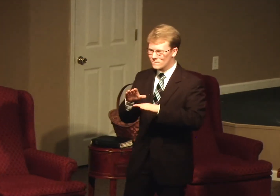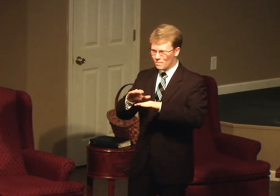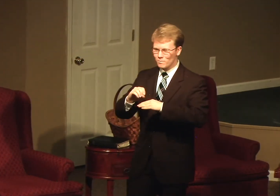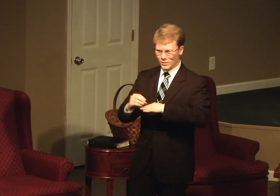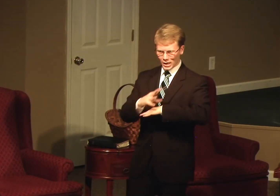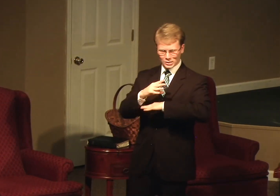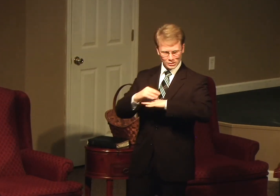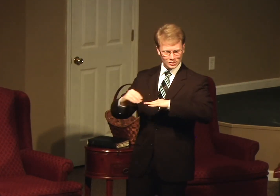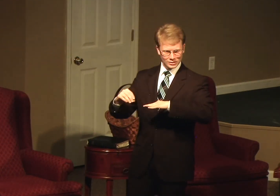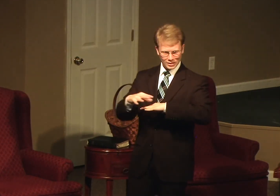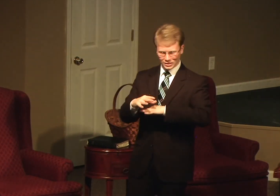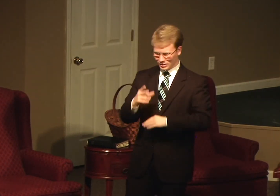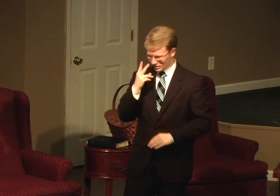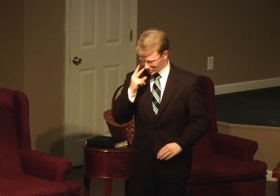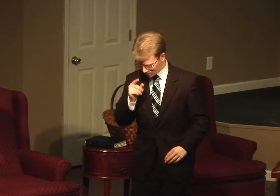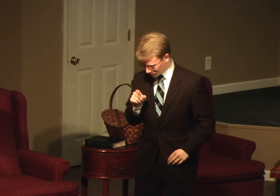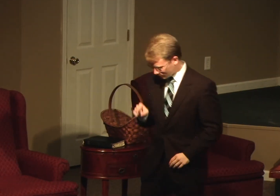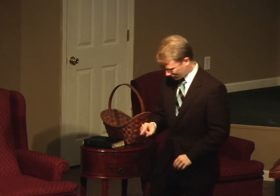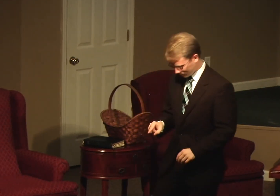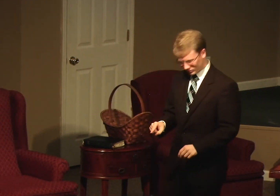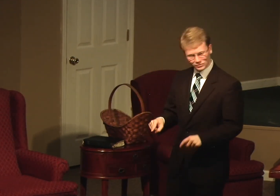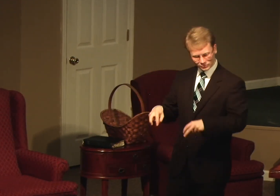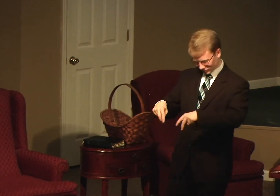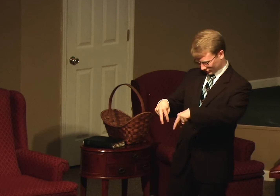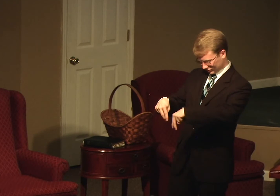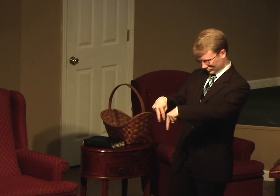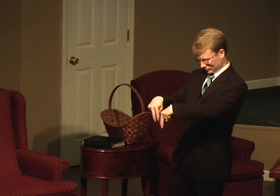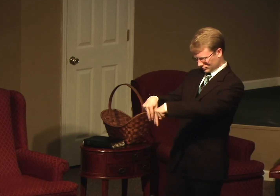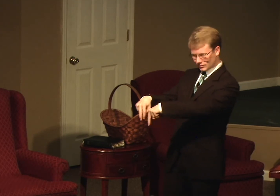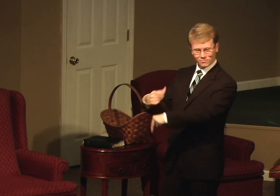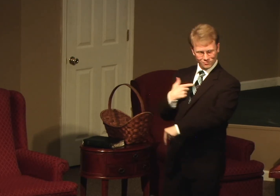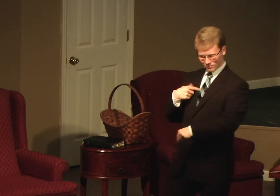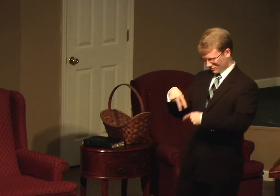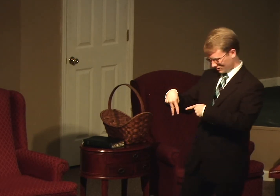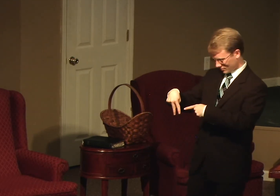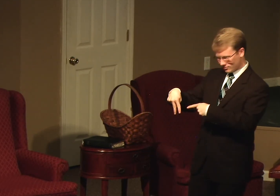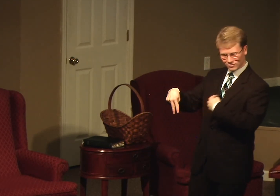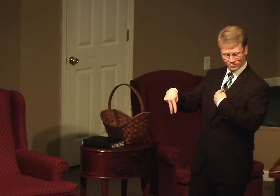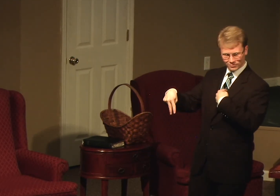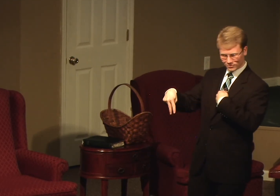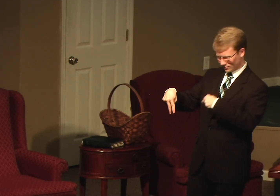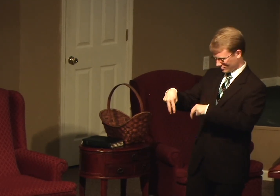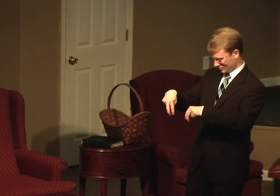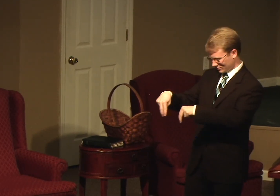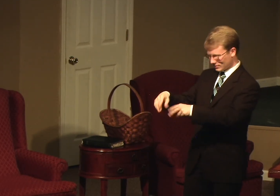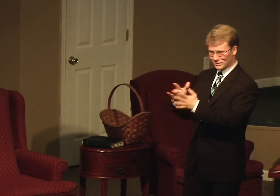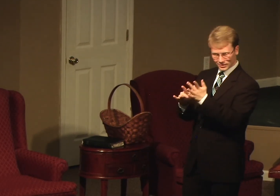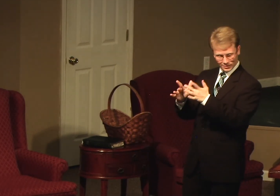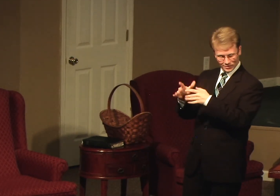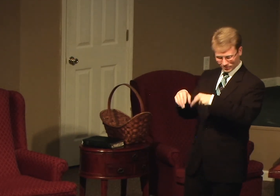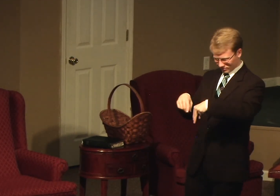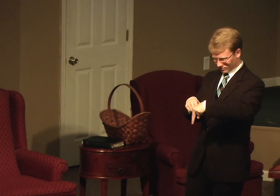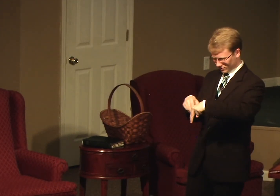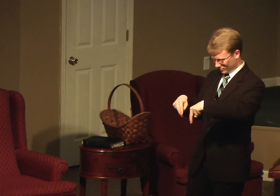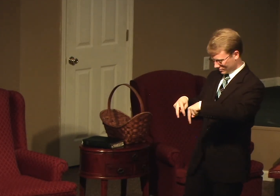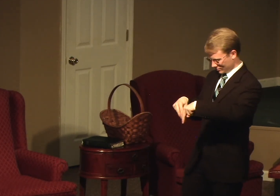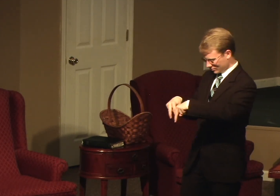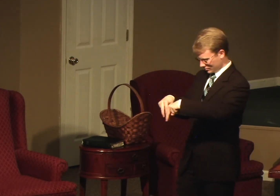You know the story of Jesus walking on the beach. And you know, you're walking along and I'm there and Jesus is there.